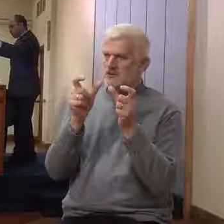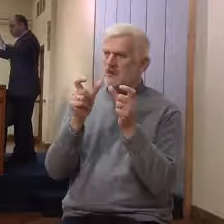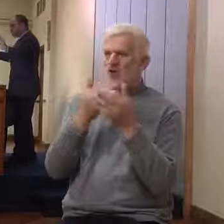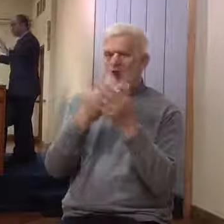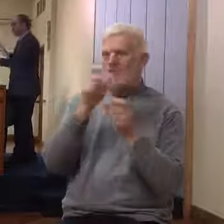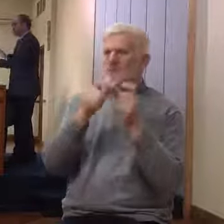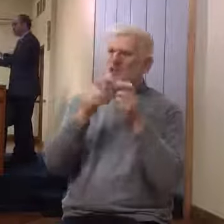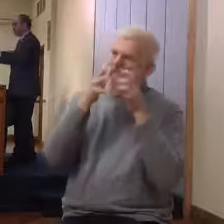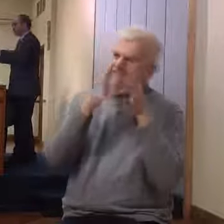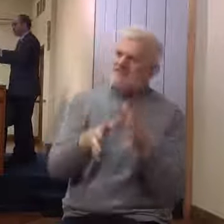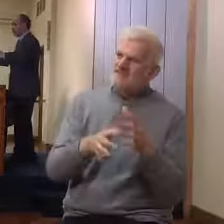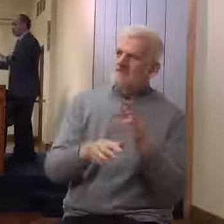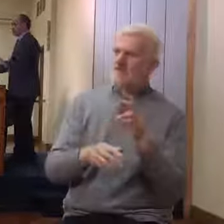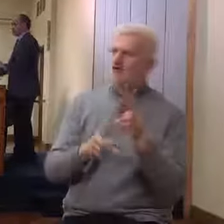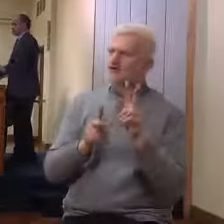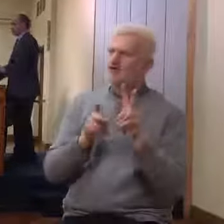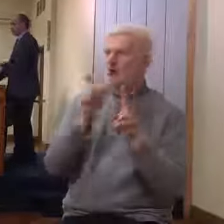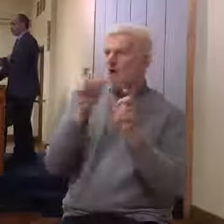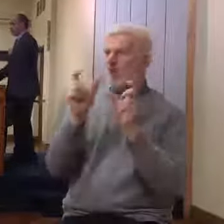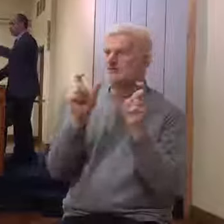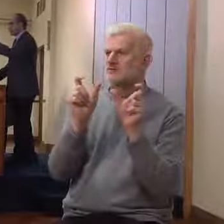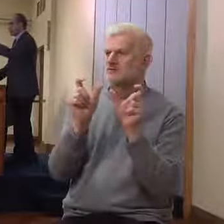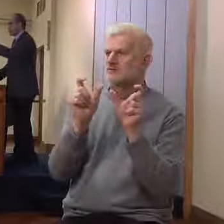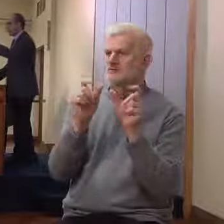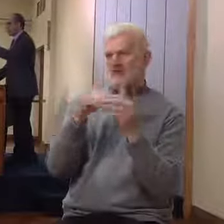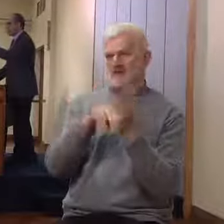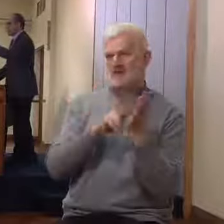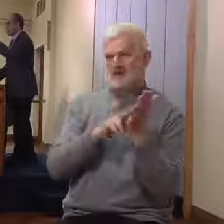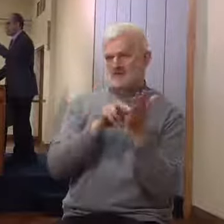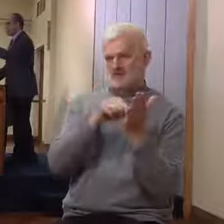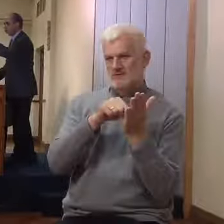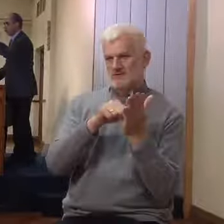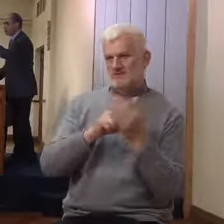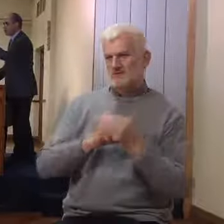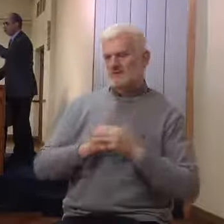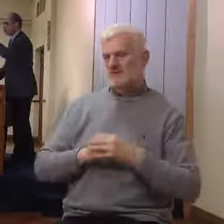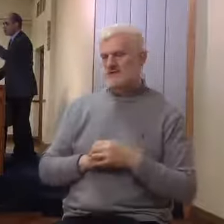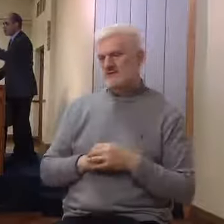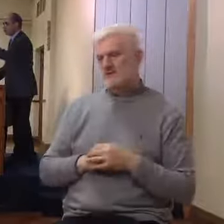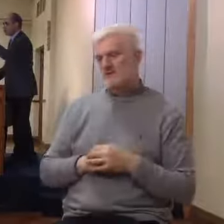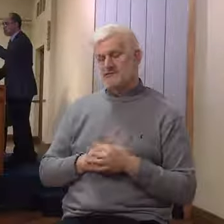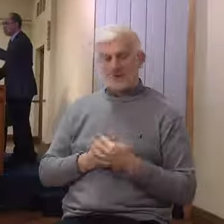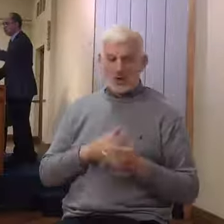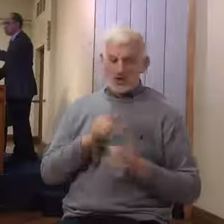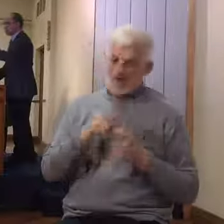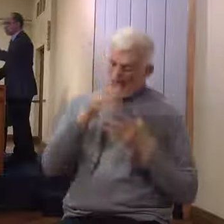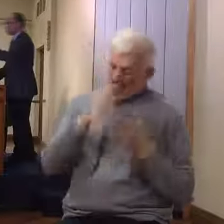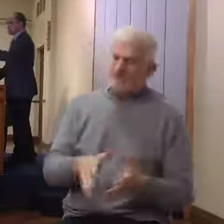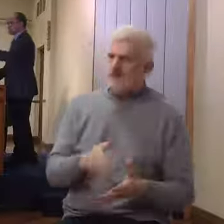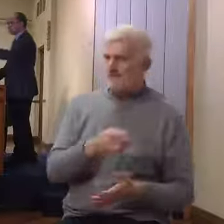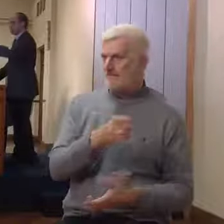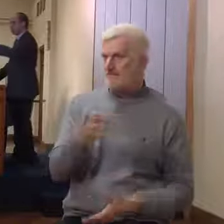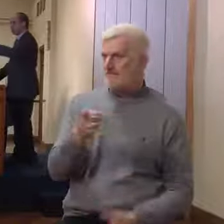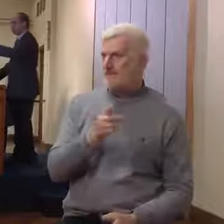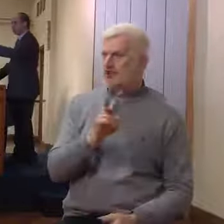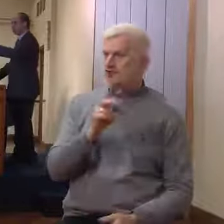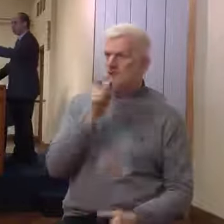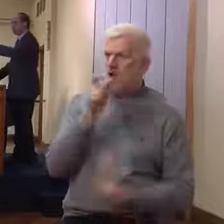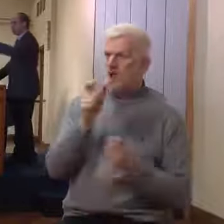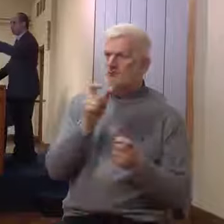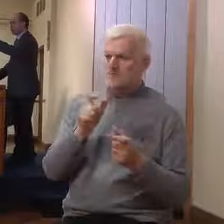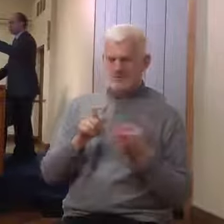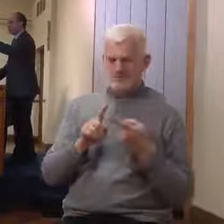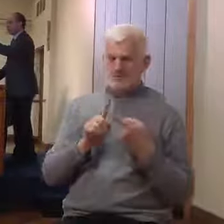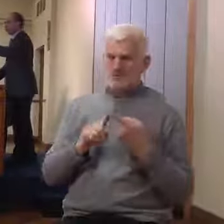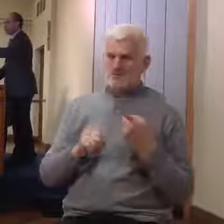I'm speaking generally in the world, that these are two words, the most hated words in the world. The first one